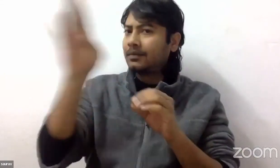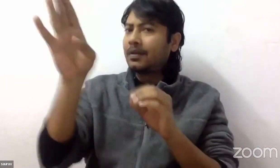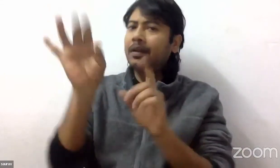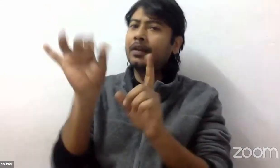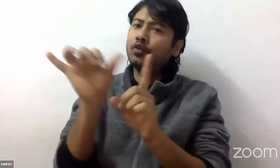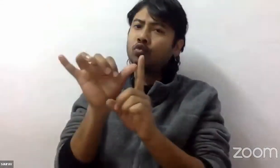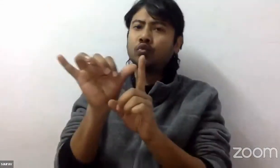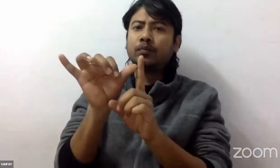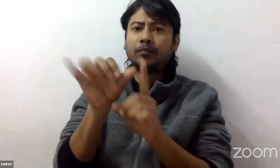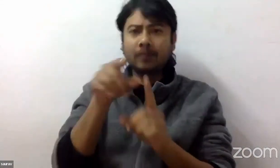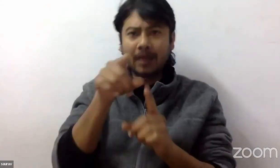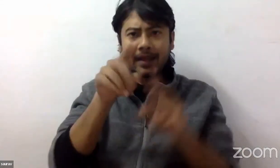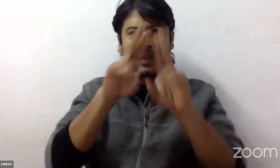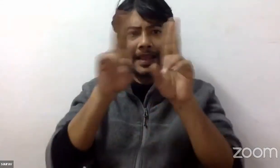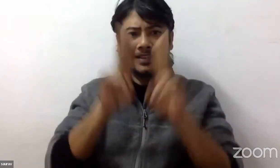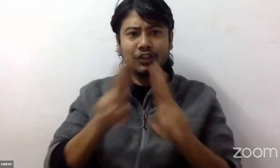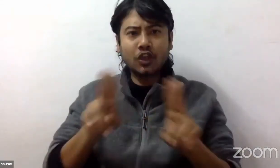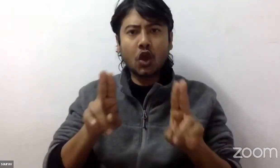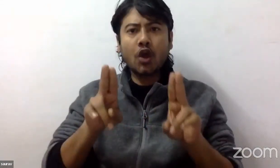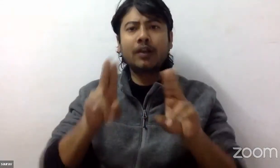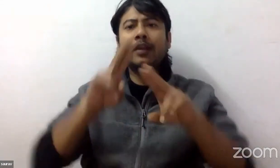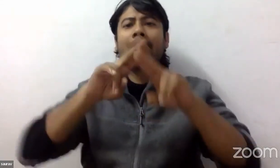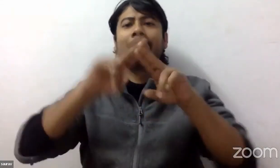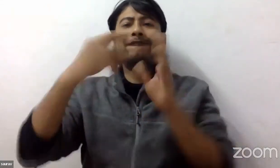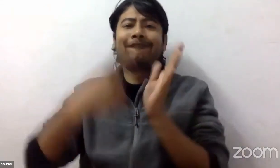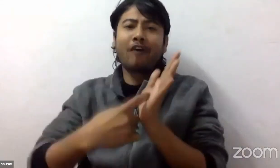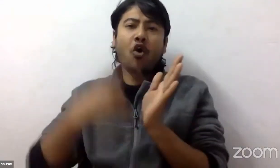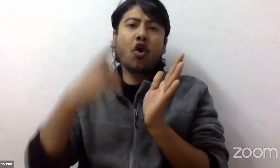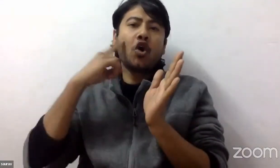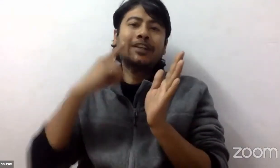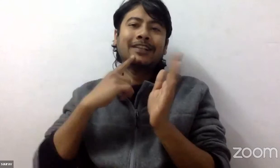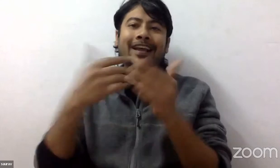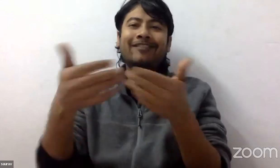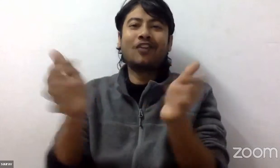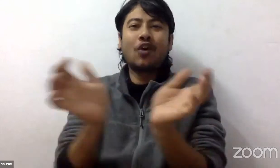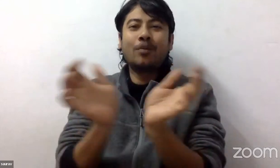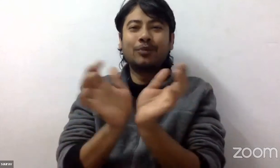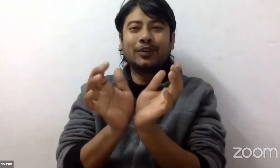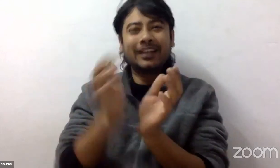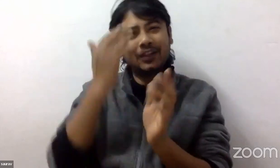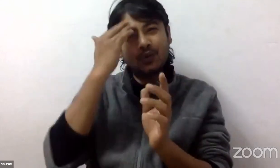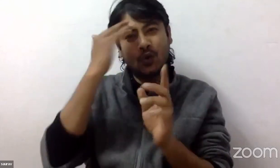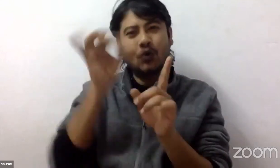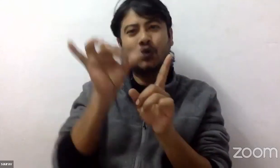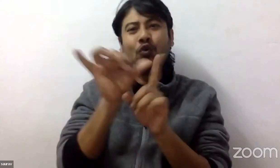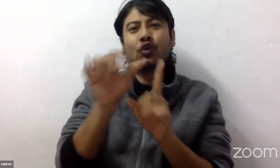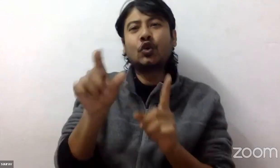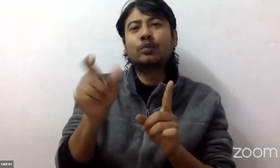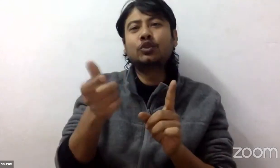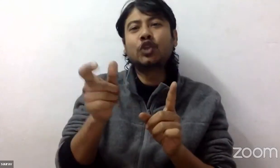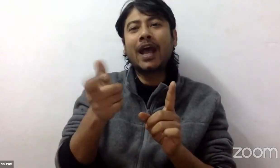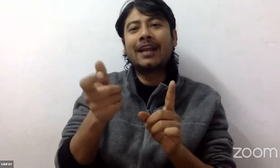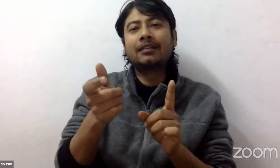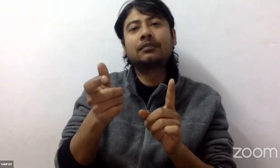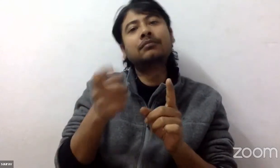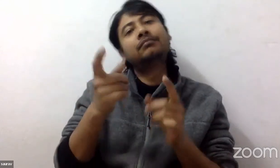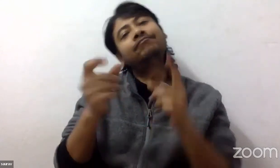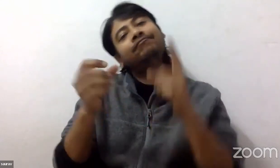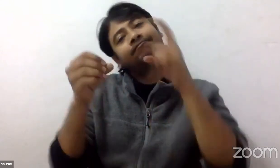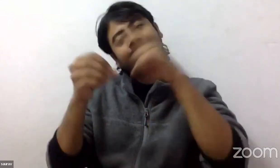recorded. So anytime you can access this program. So we'll not be sending recordings in future. You can access all